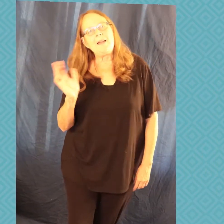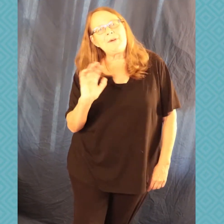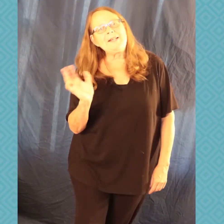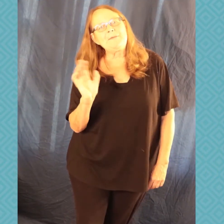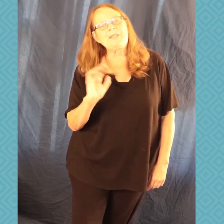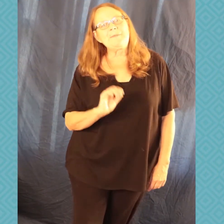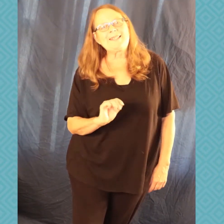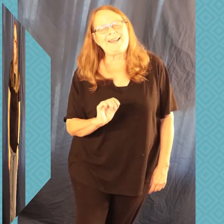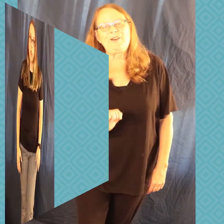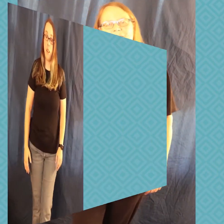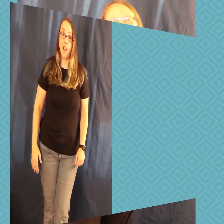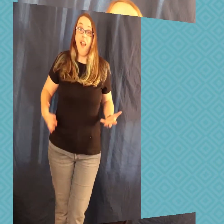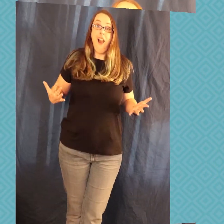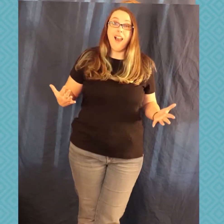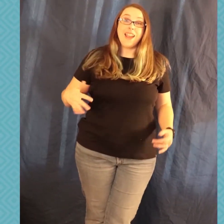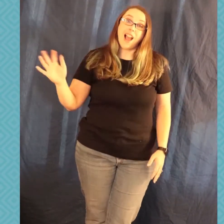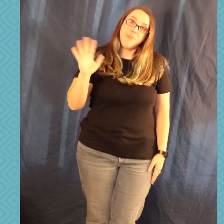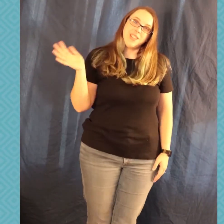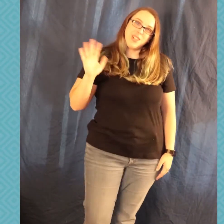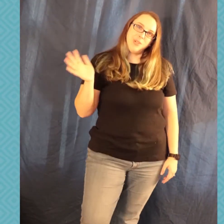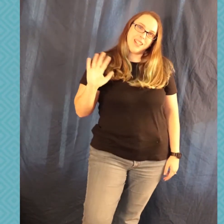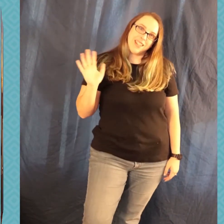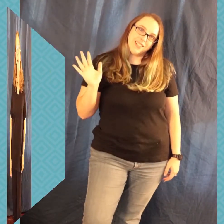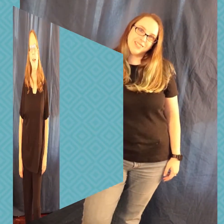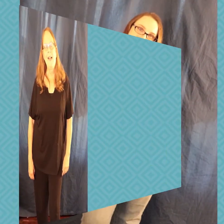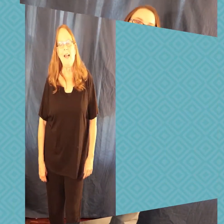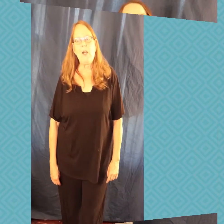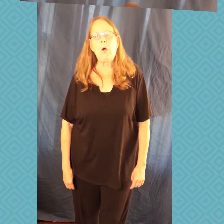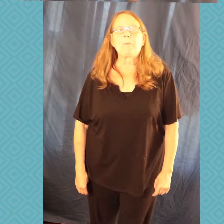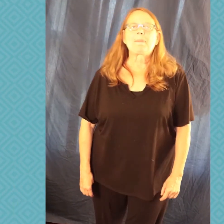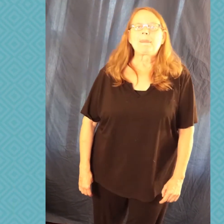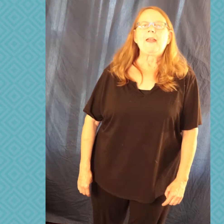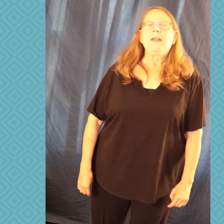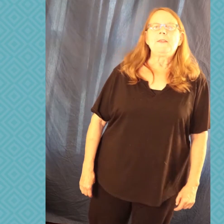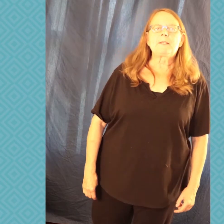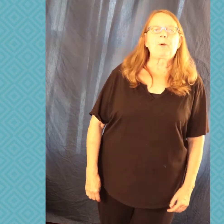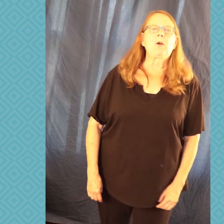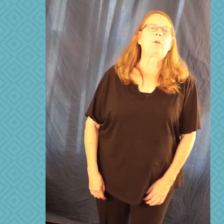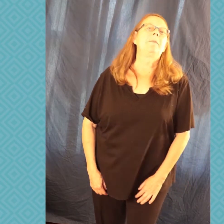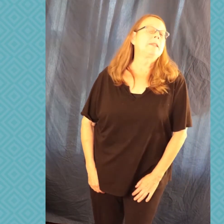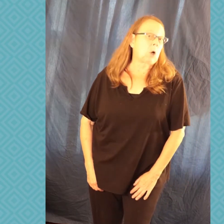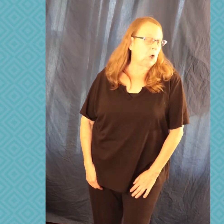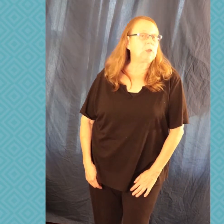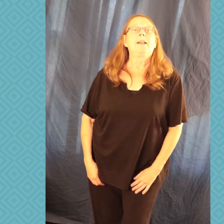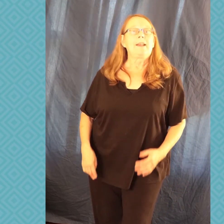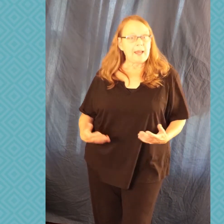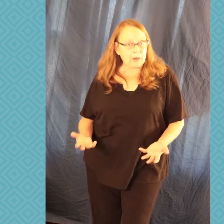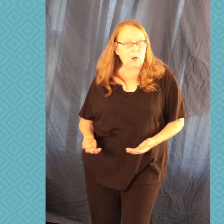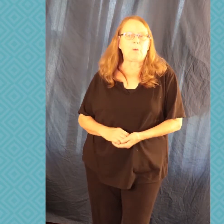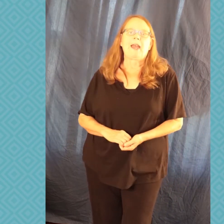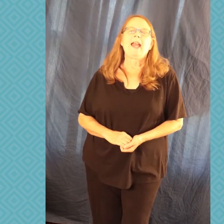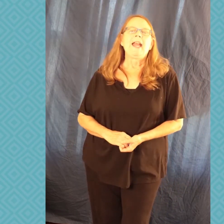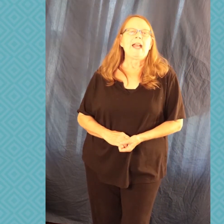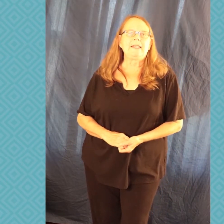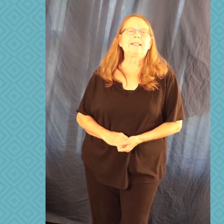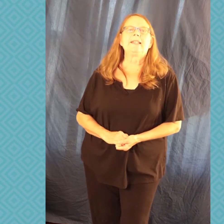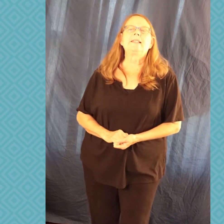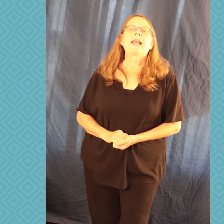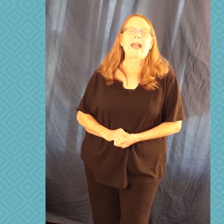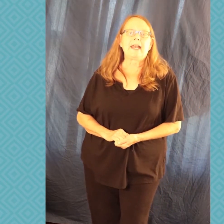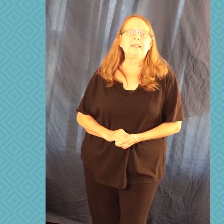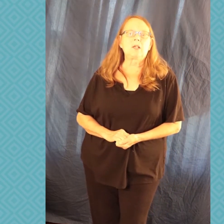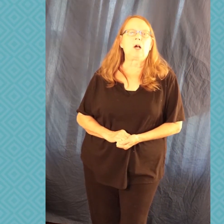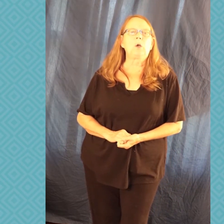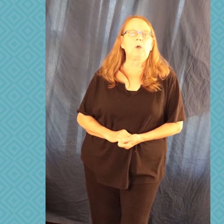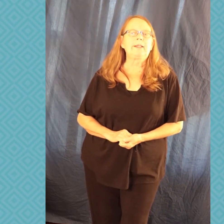Hi, my name is Miss Karen. Hi, I'm Miss Julie. Hello. This program is called Hello, and it